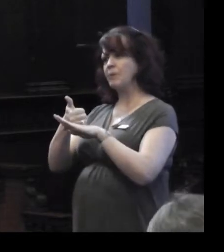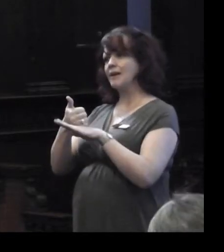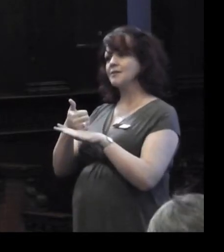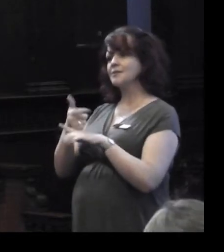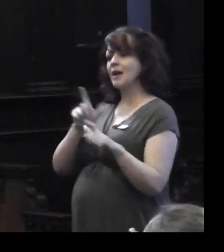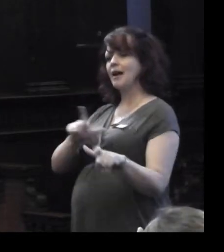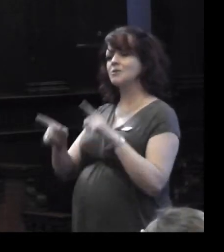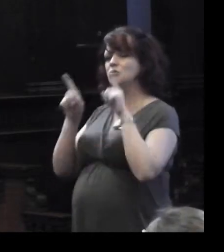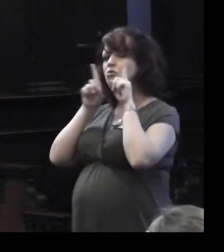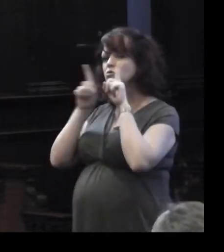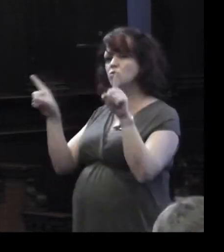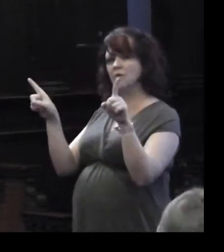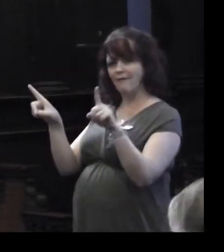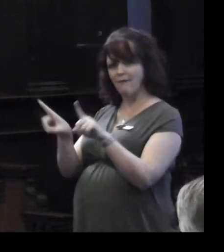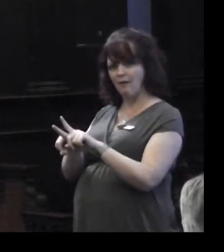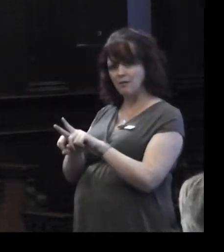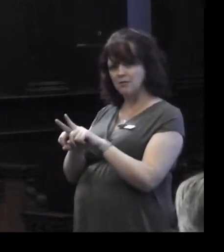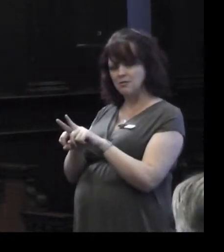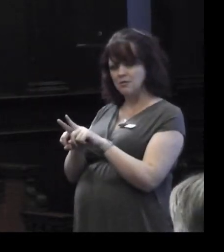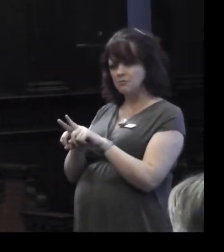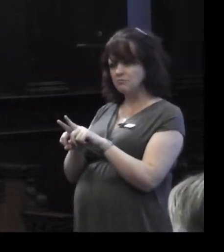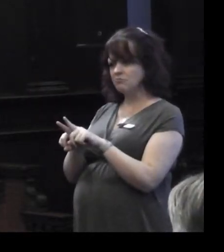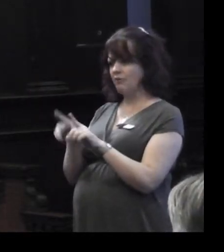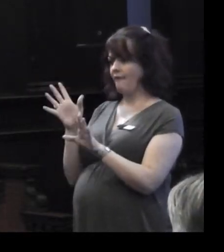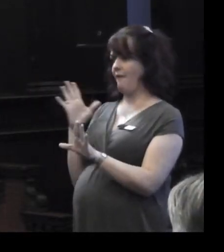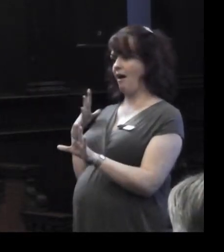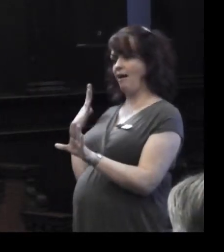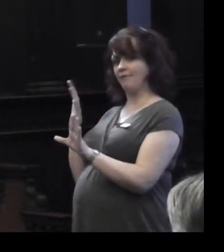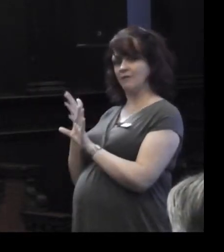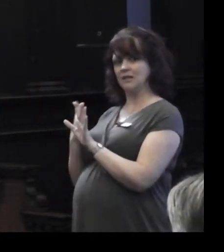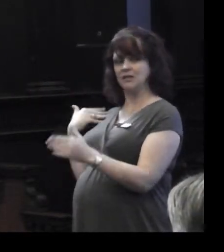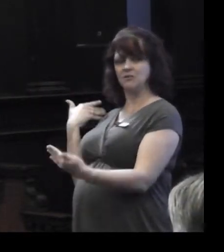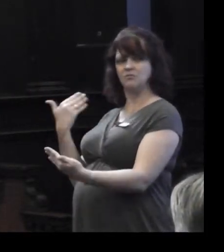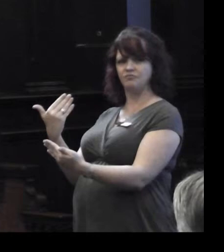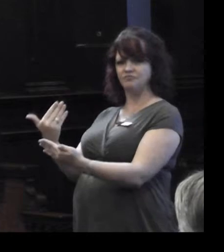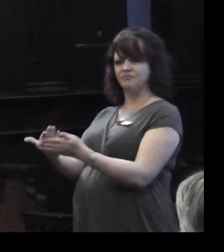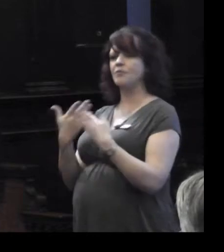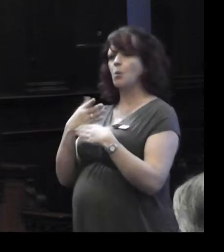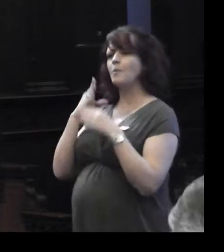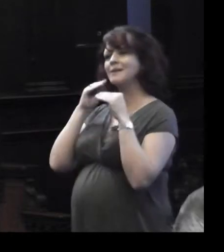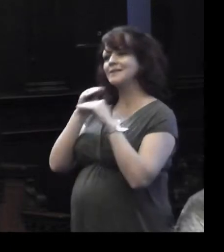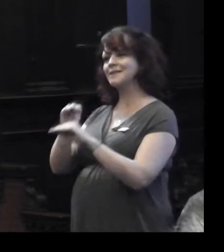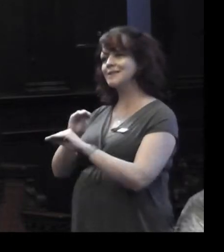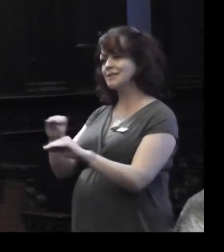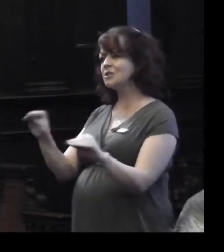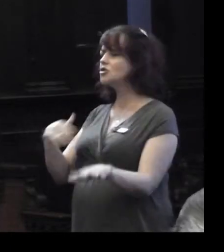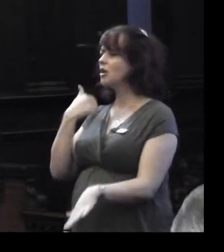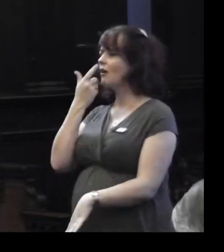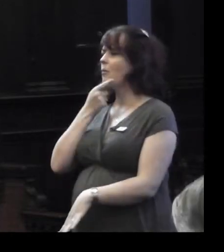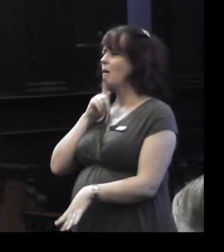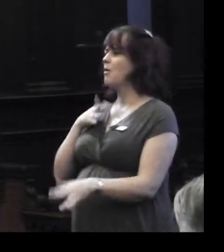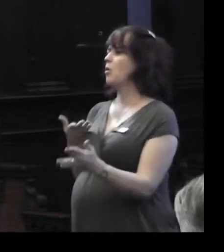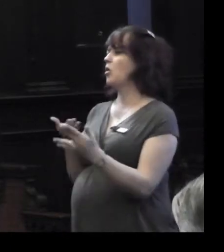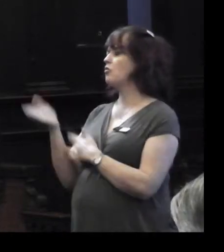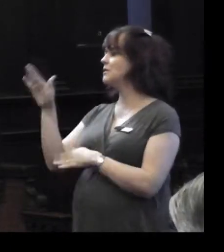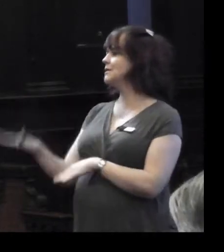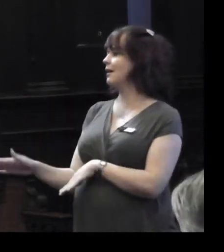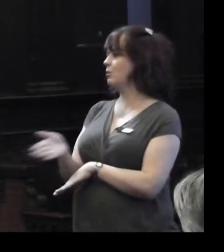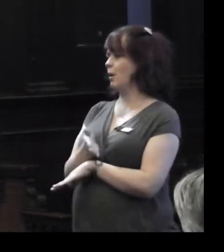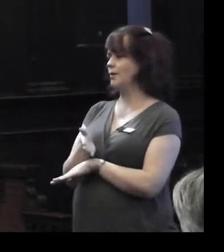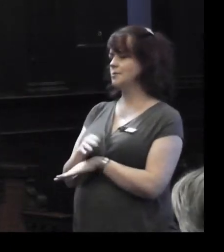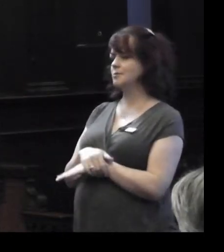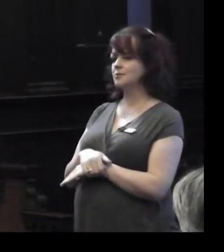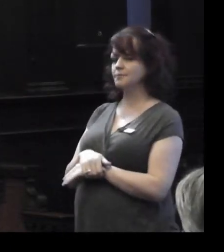University of Exeter, and for the past 5 years we've been delivering workshops to young people across the